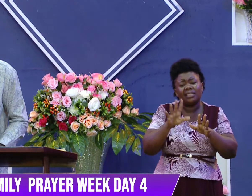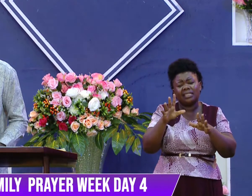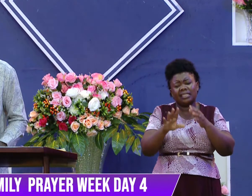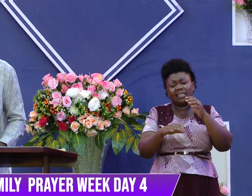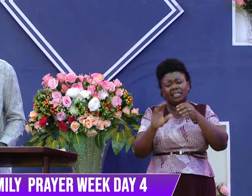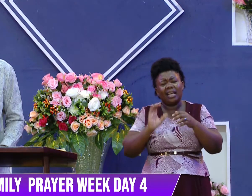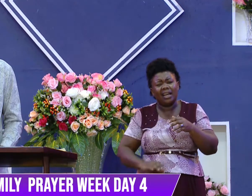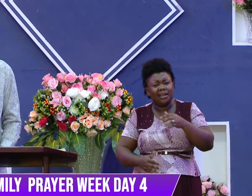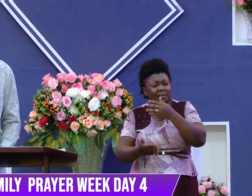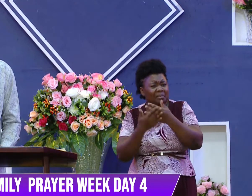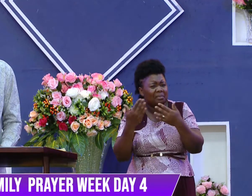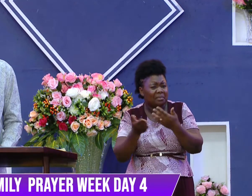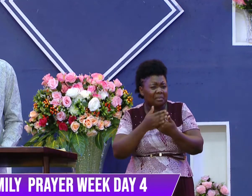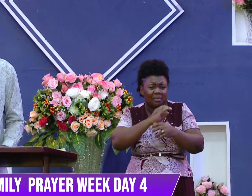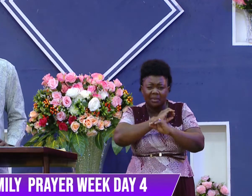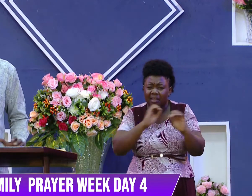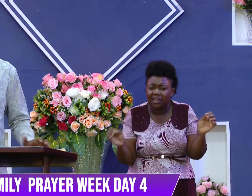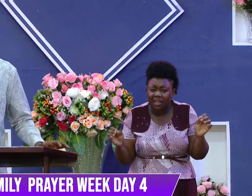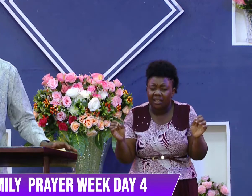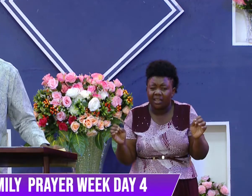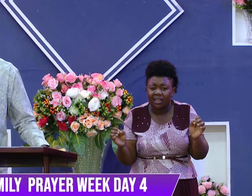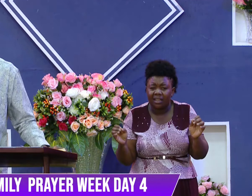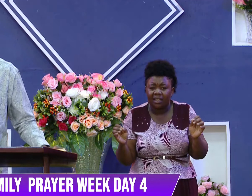But once he was not mindful of his